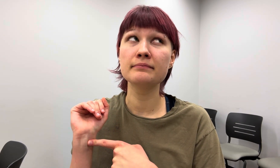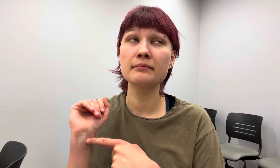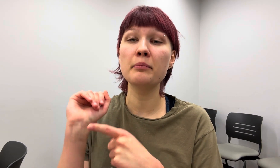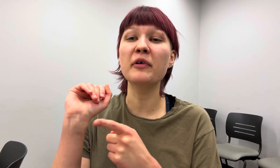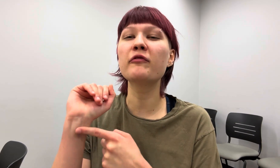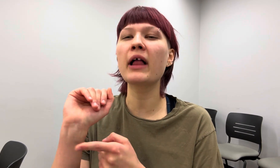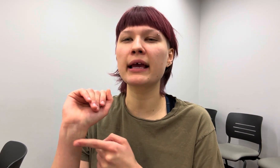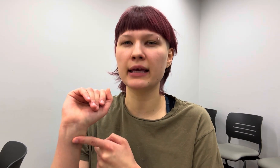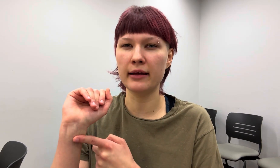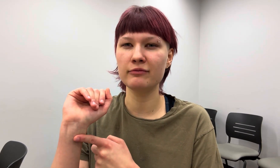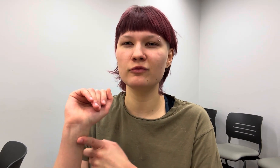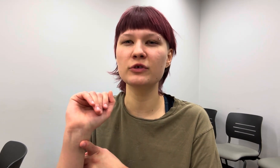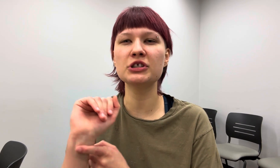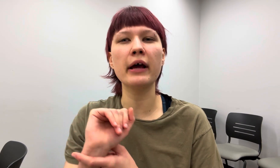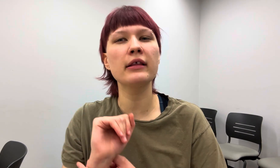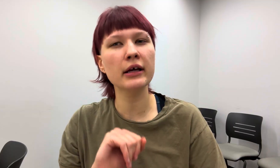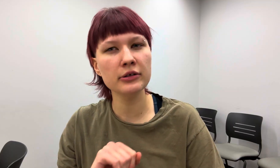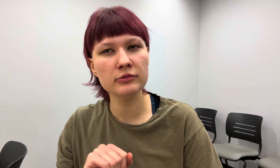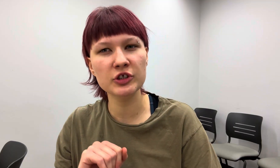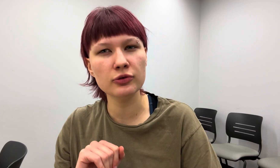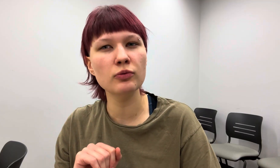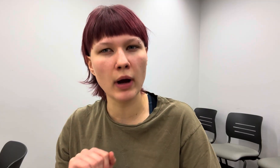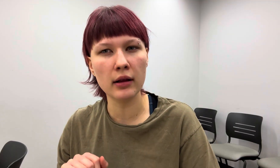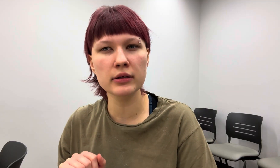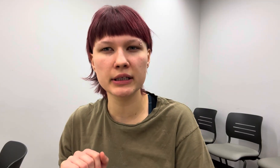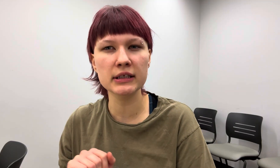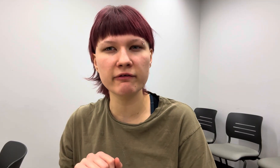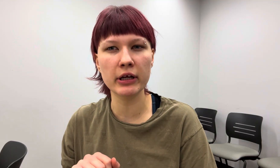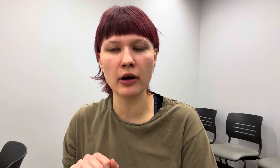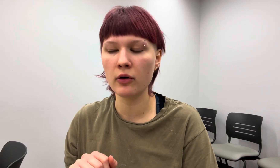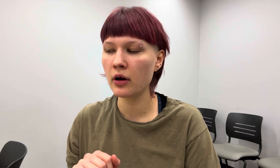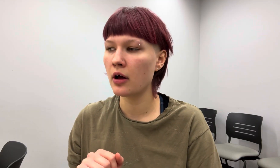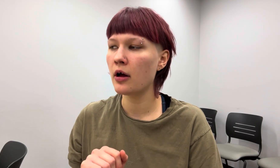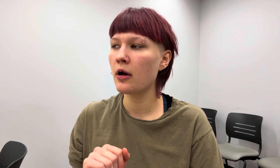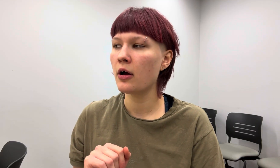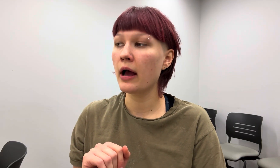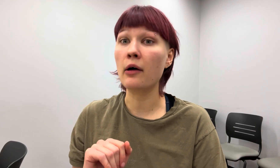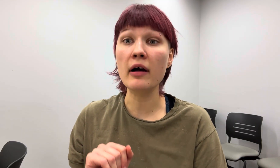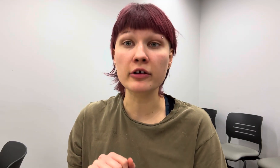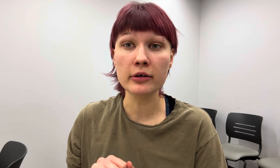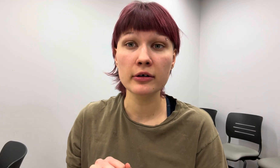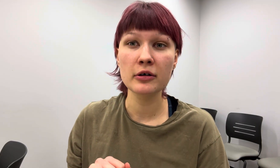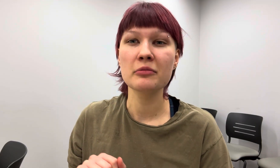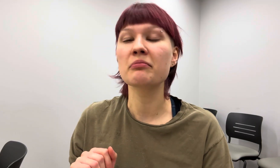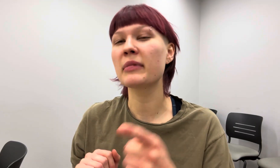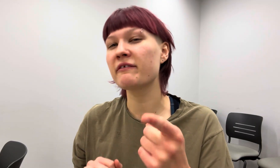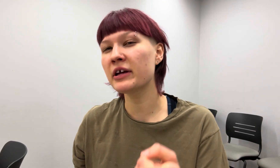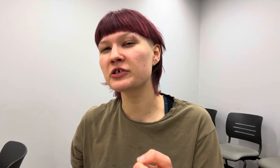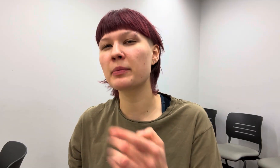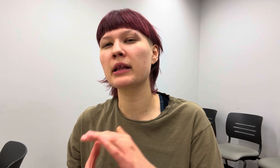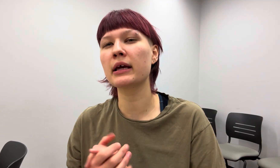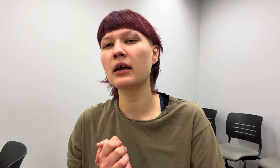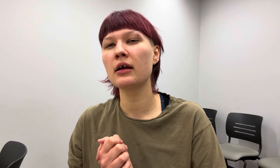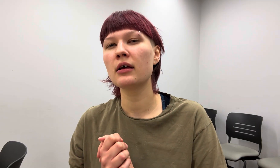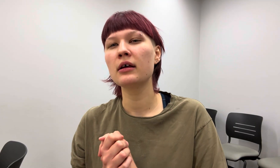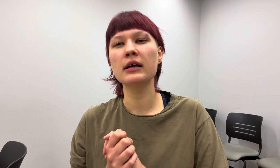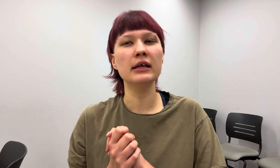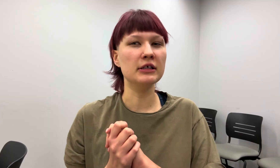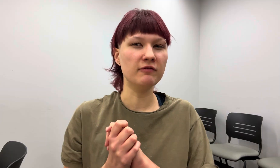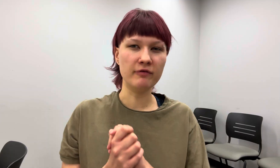but flagging it, which I think I do well in this video. However, my finger spelling is